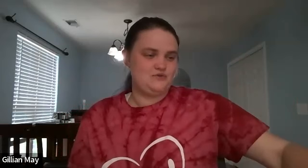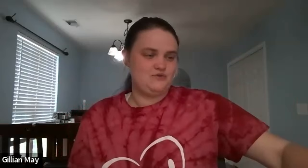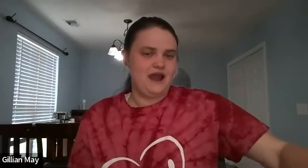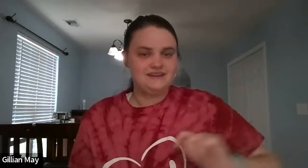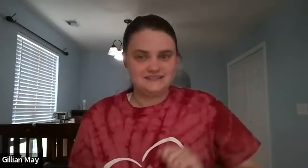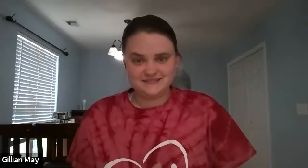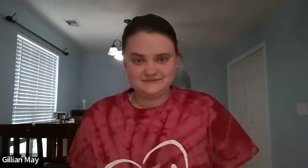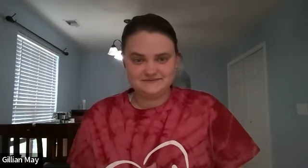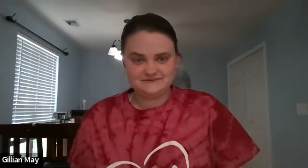Rat.